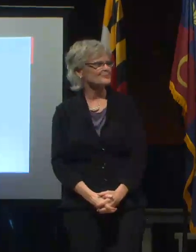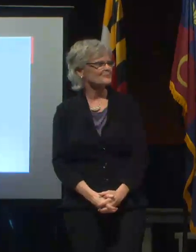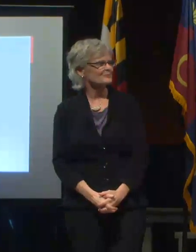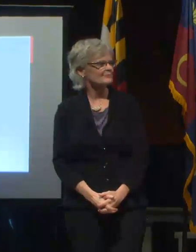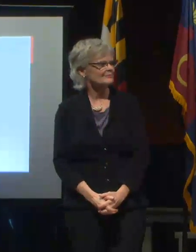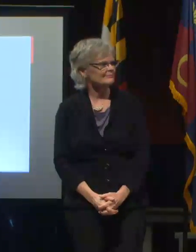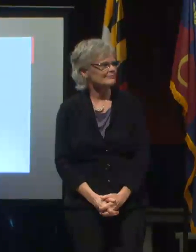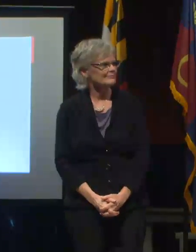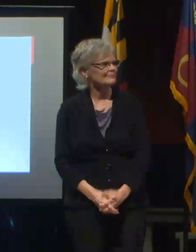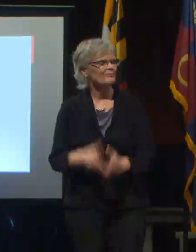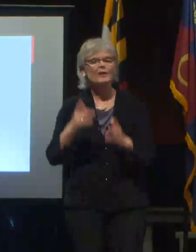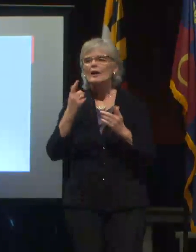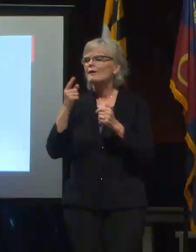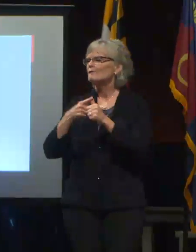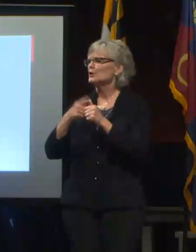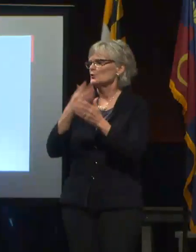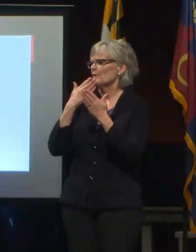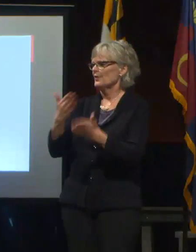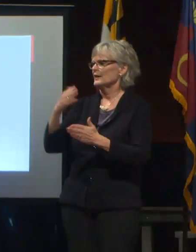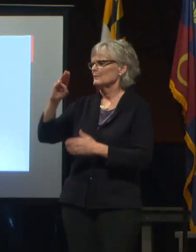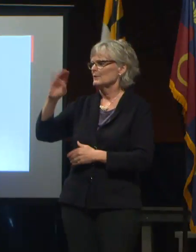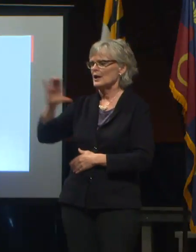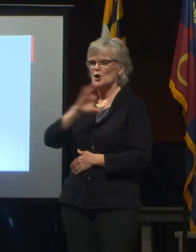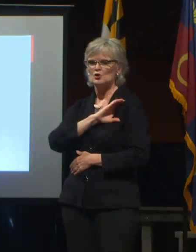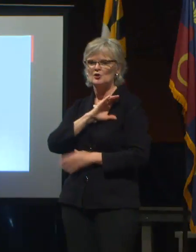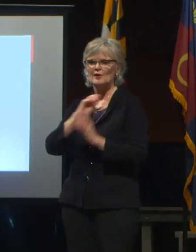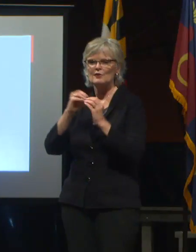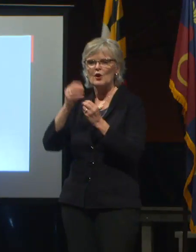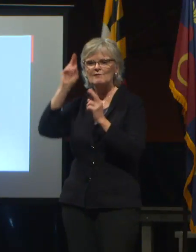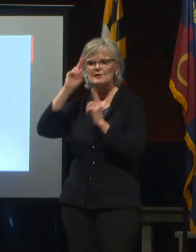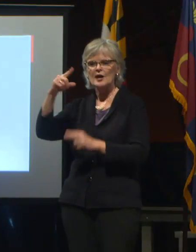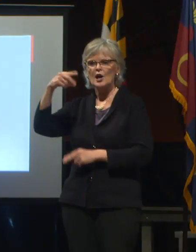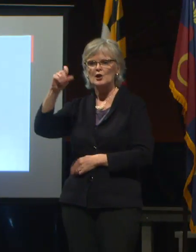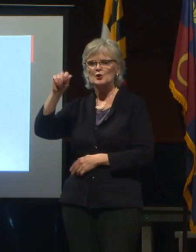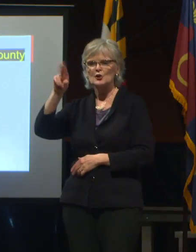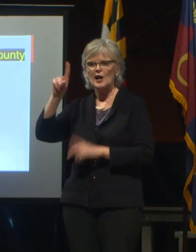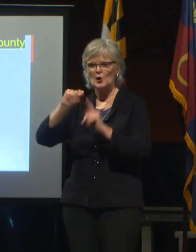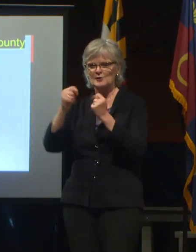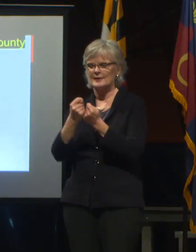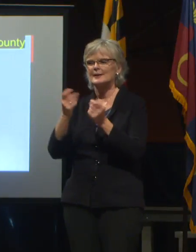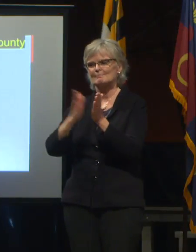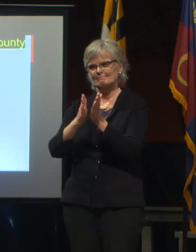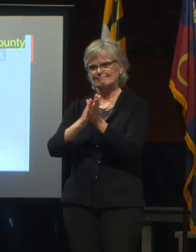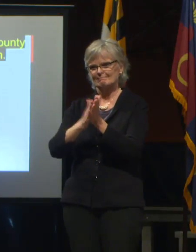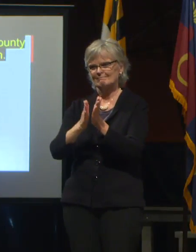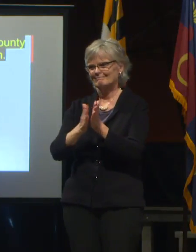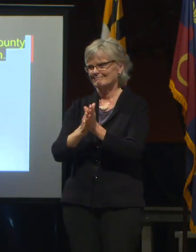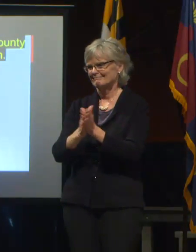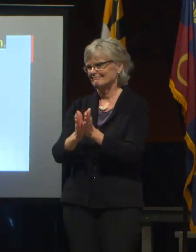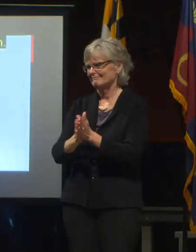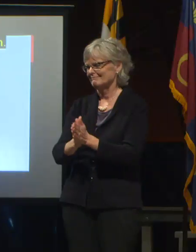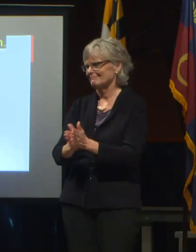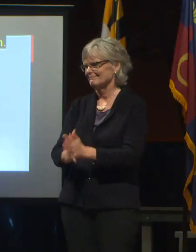And I want to start by thanking the Montgomery County Sheriff's Office Honor Guard team. Let's give them a round of applause as well.